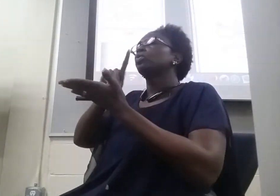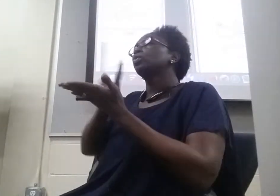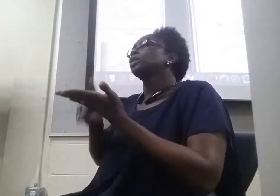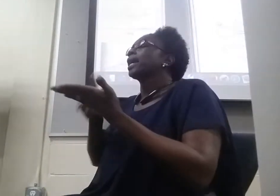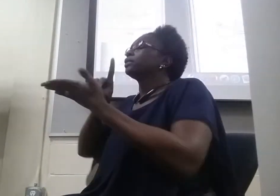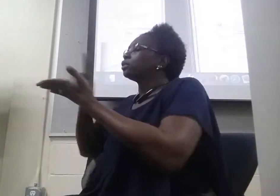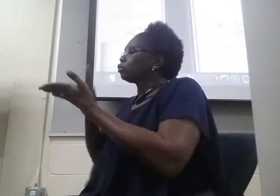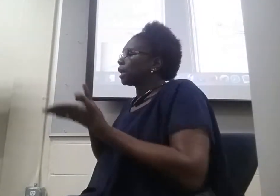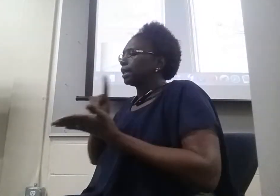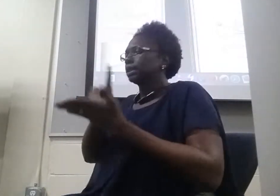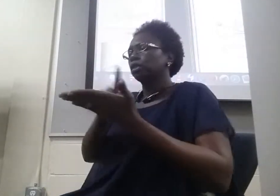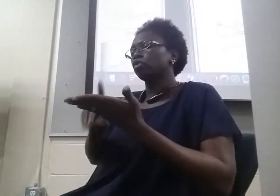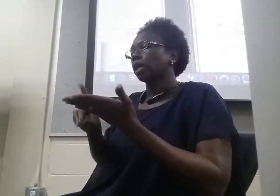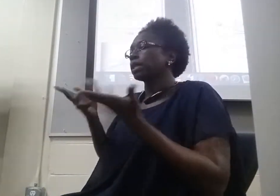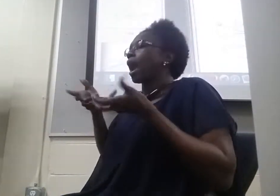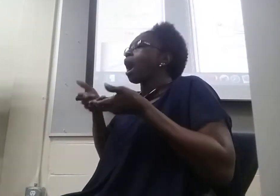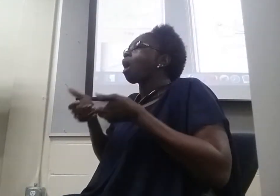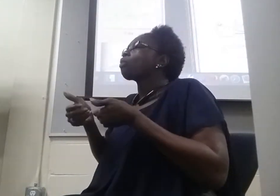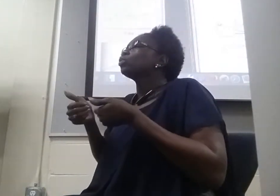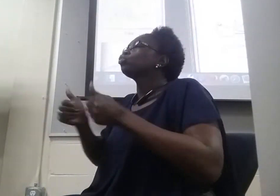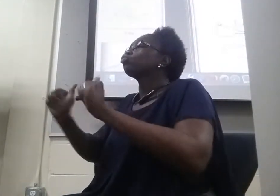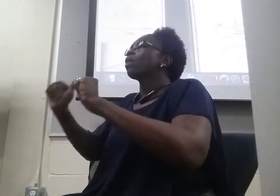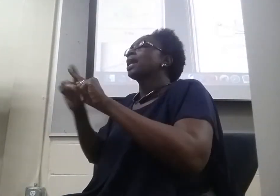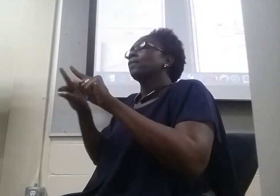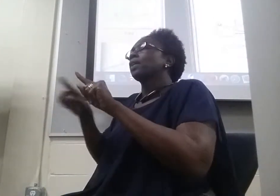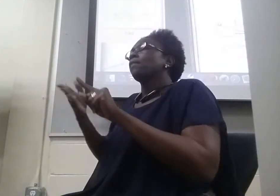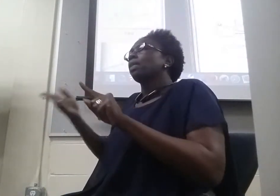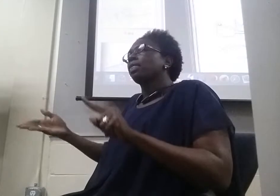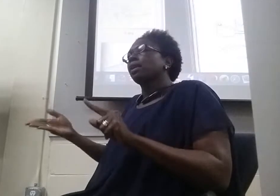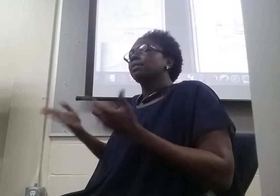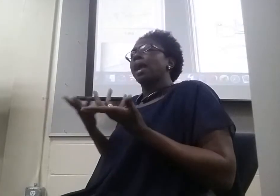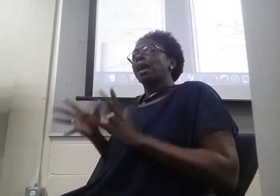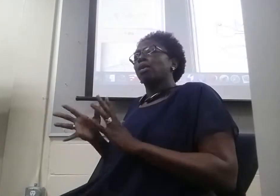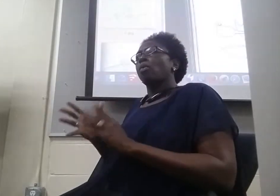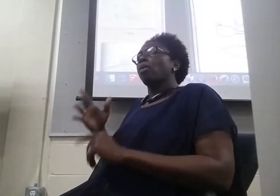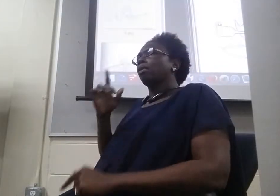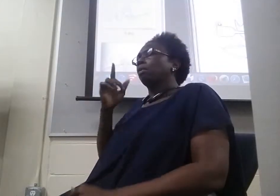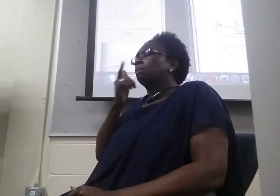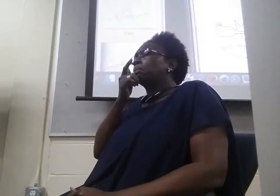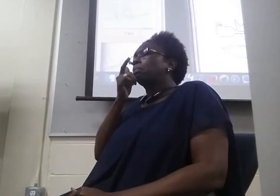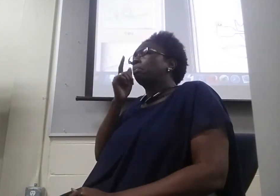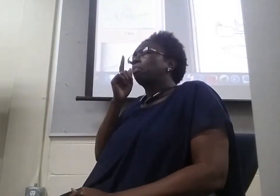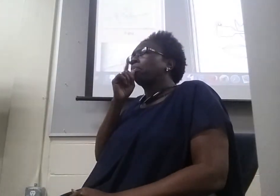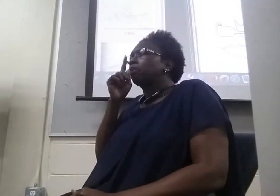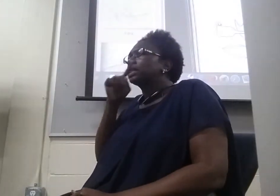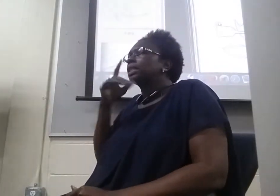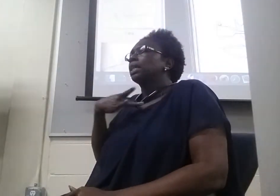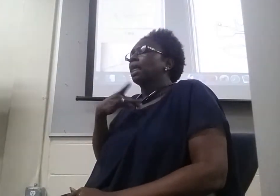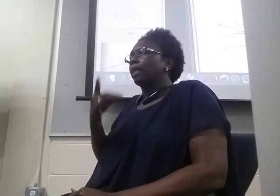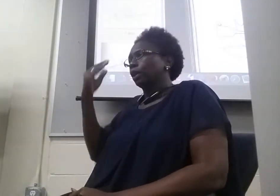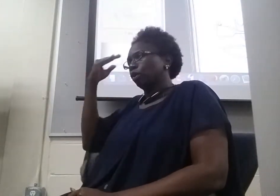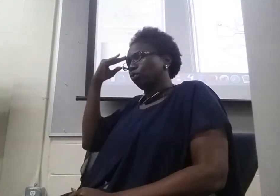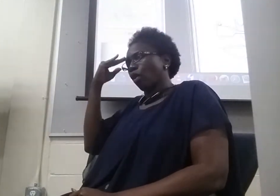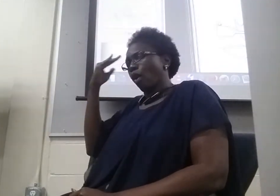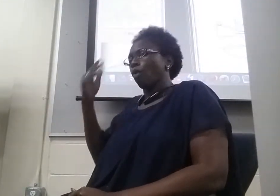pretend to know what something will be like unless you're actually trying to see what happens. Okay? So this is my start. I knew I